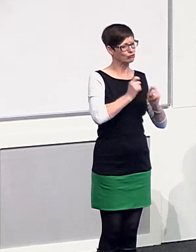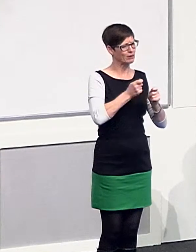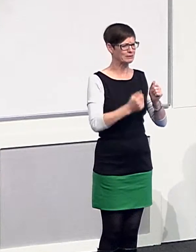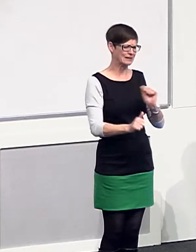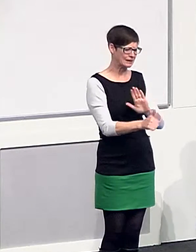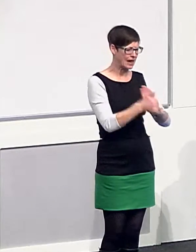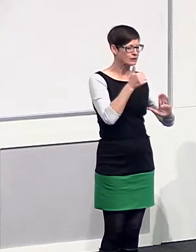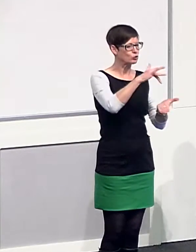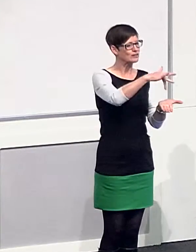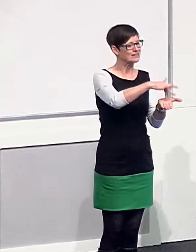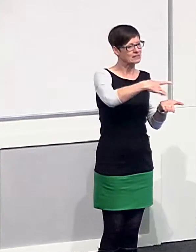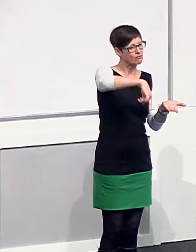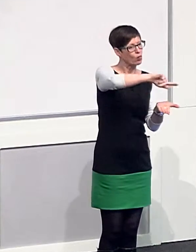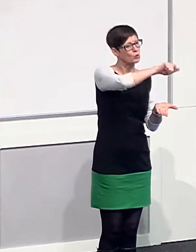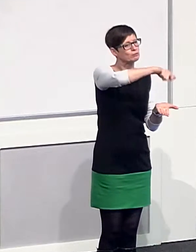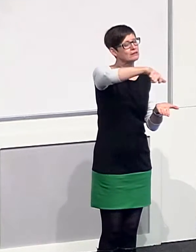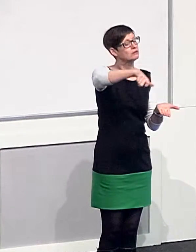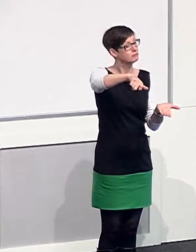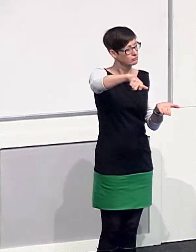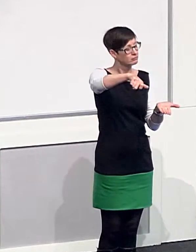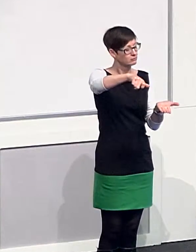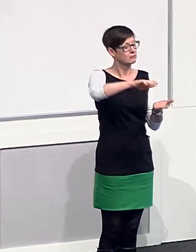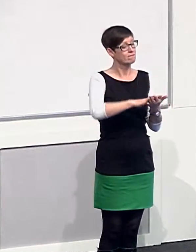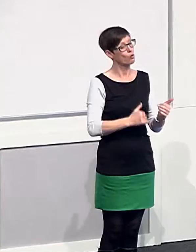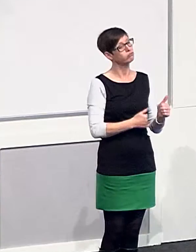these patients to maximise beneficial outcomes.